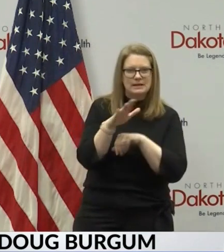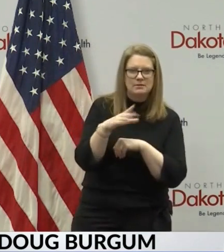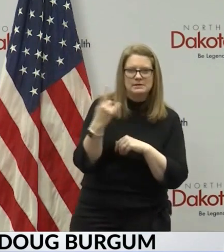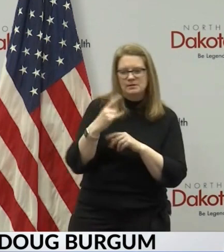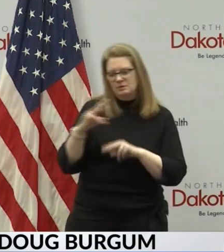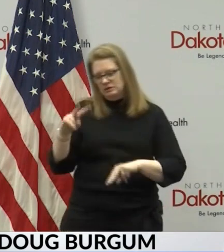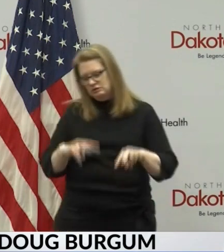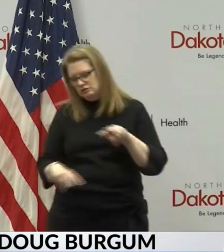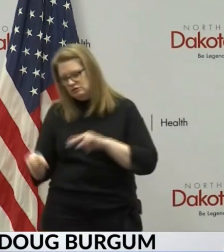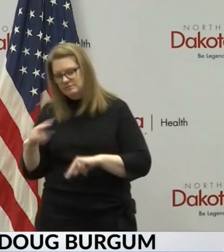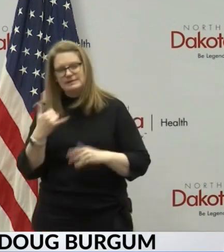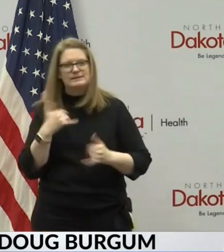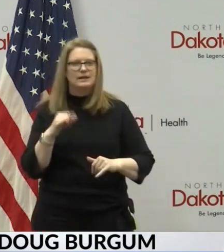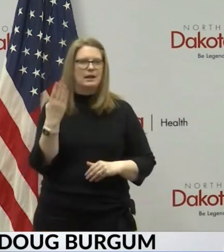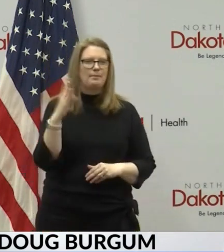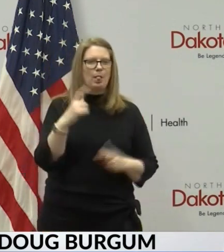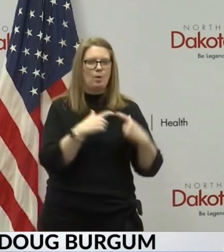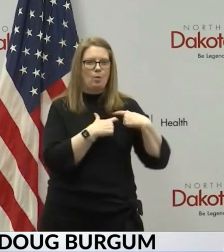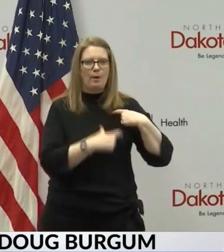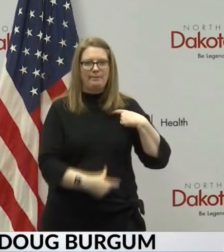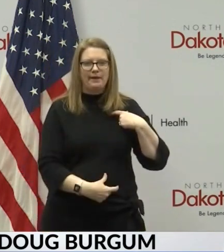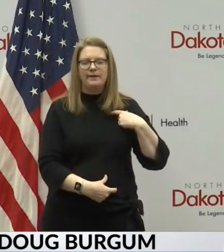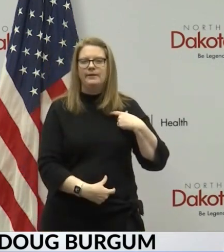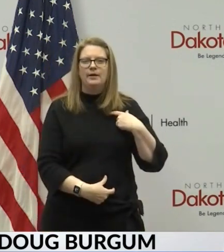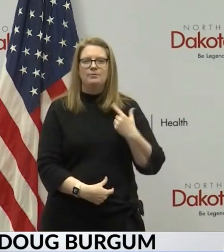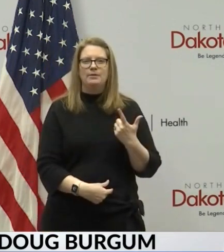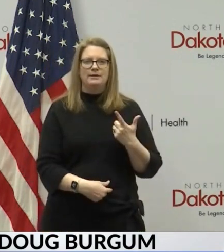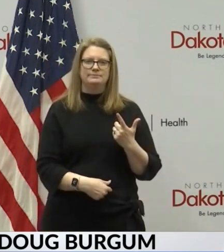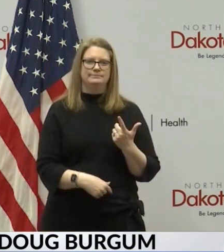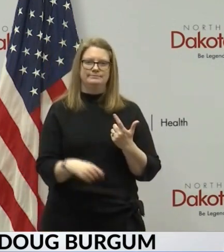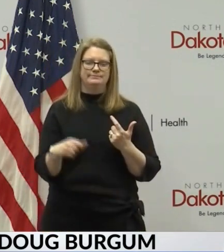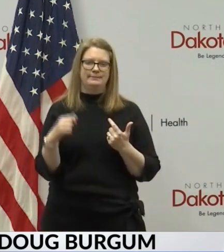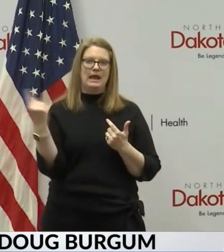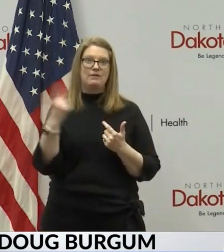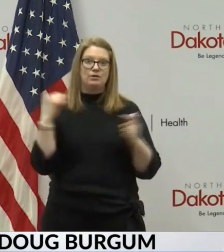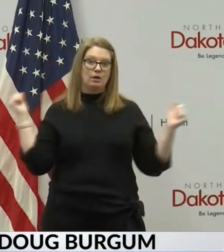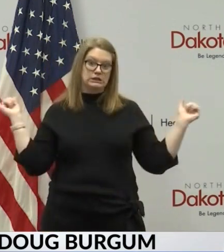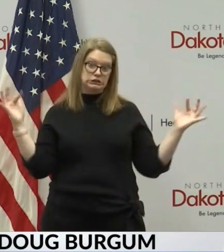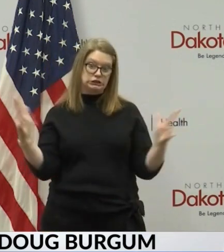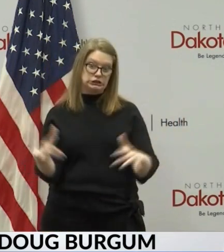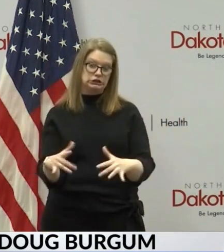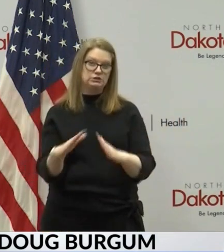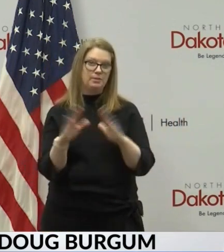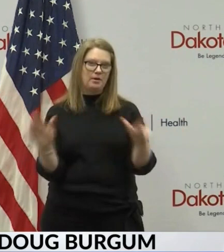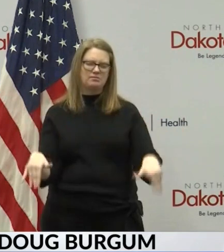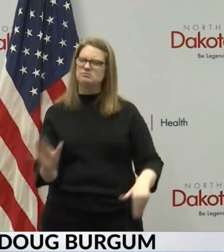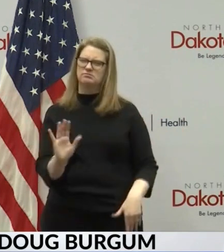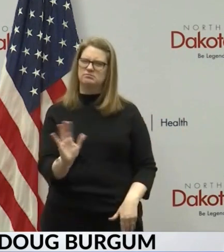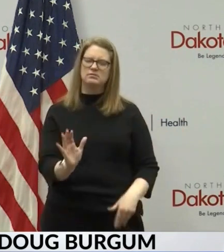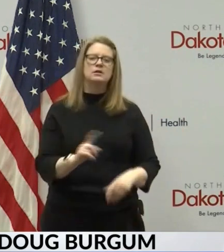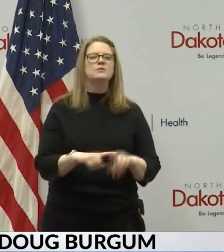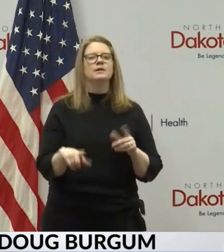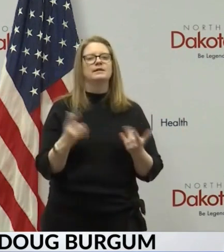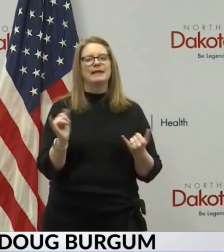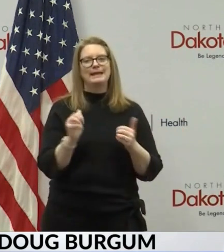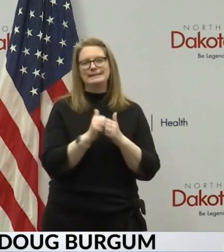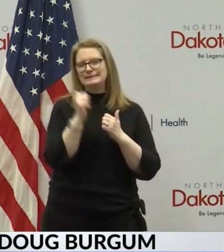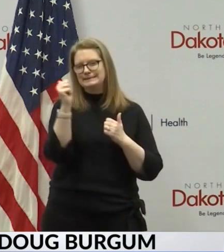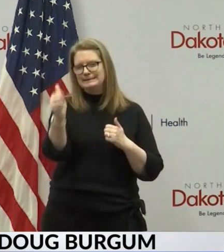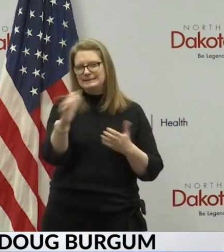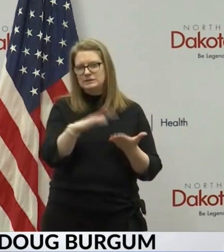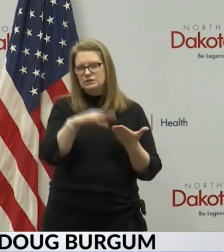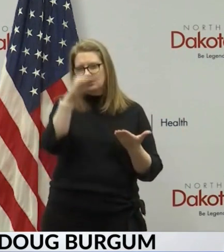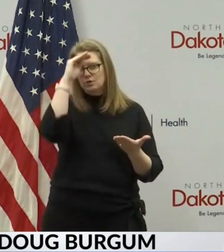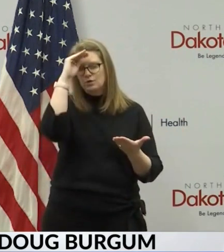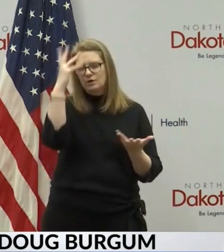judges them, they still get a blue ribbon, but maybe you don't have a whole crowd of people in one building. I mean, I would say a little bit like distance learning for